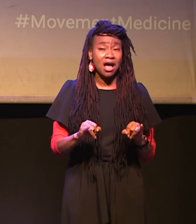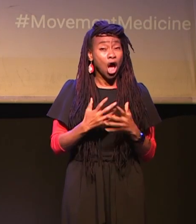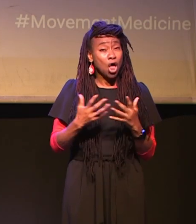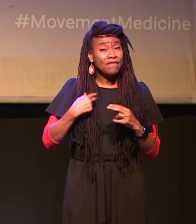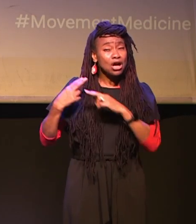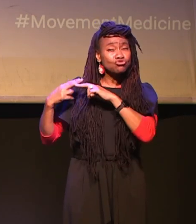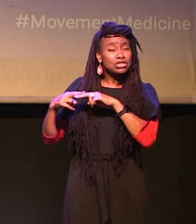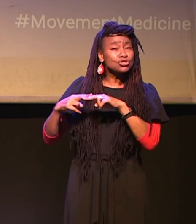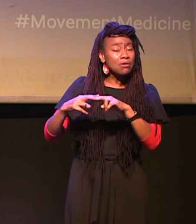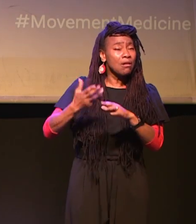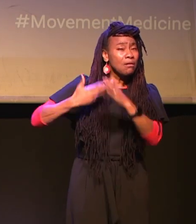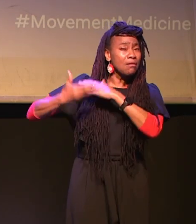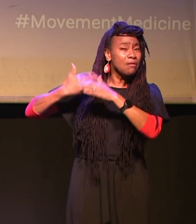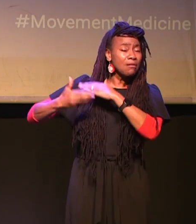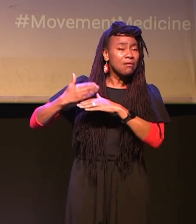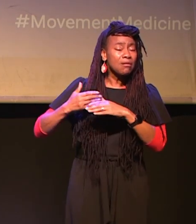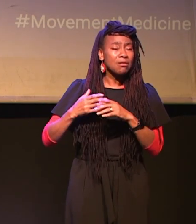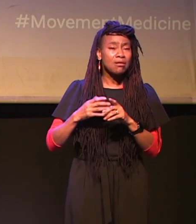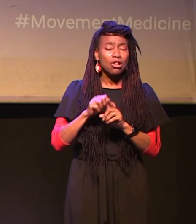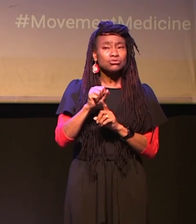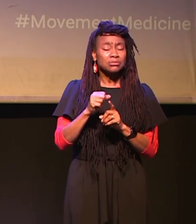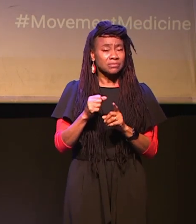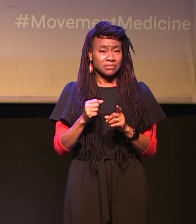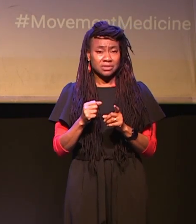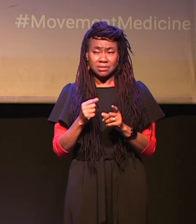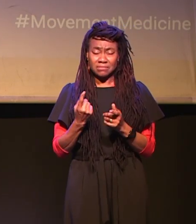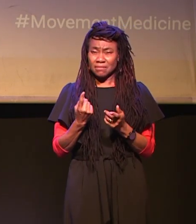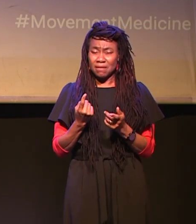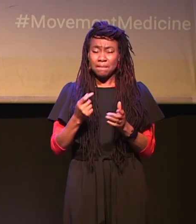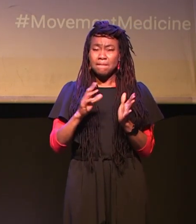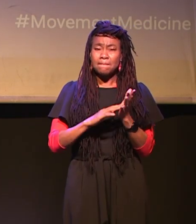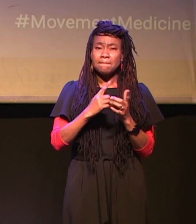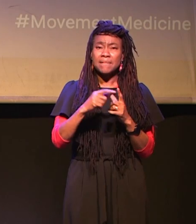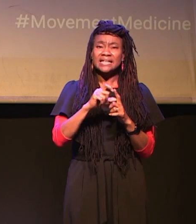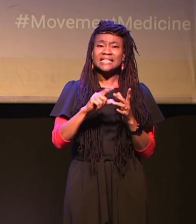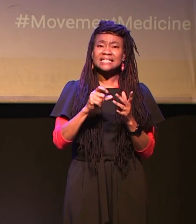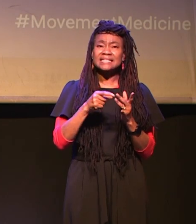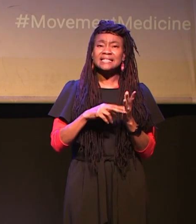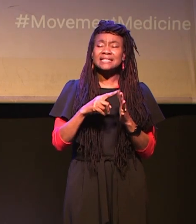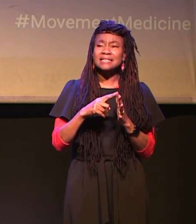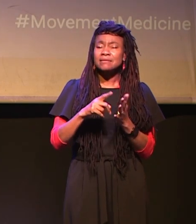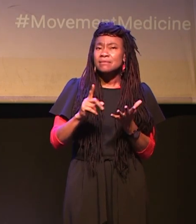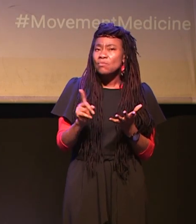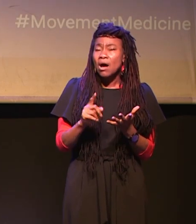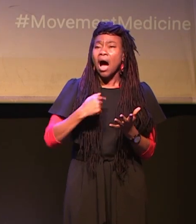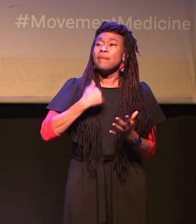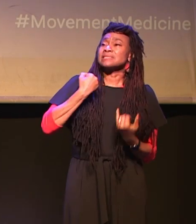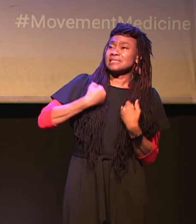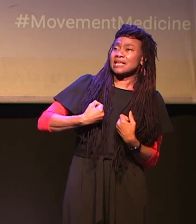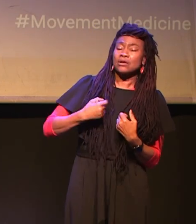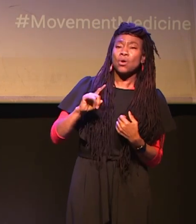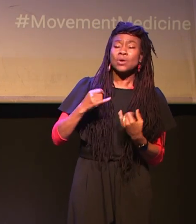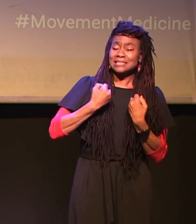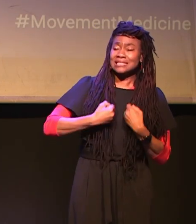like medicine. And so coming back to this point of like medicine, in the Cree tradition, they don't say I am sick, you say a sickness